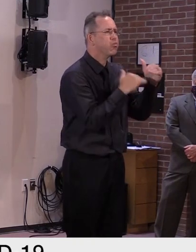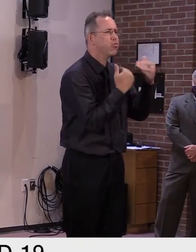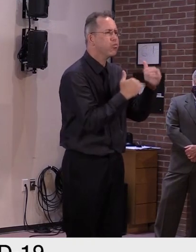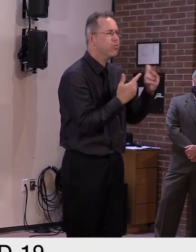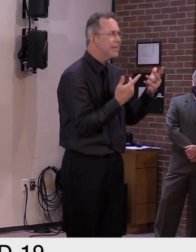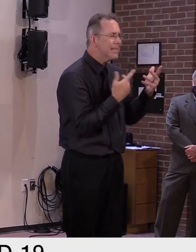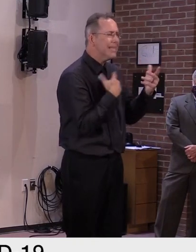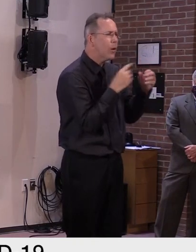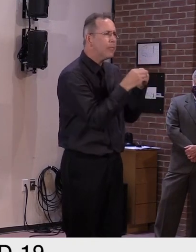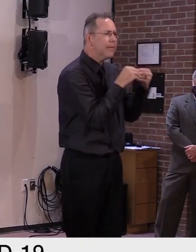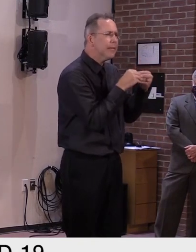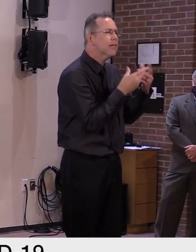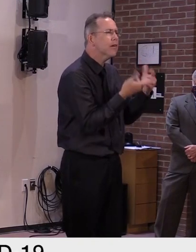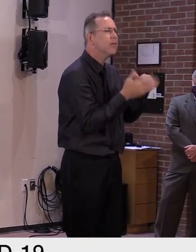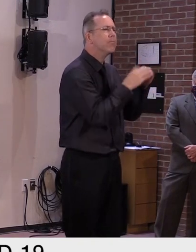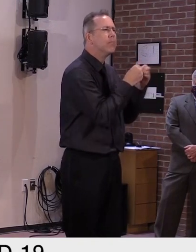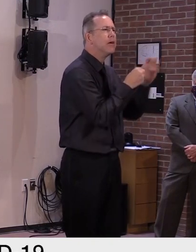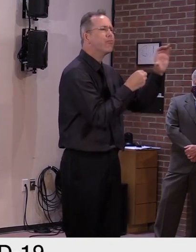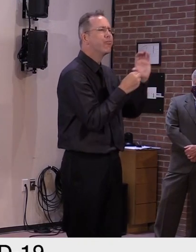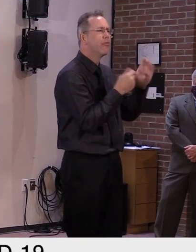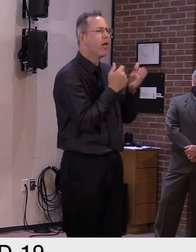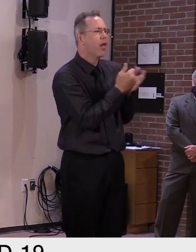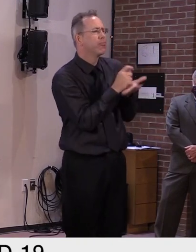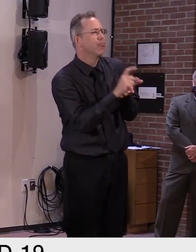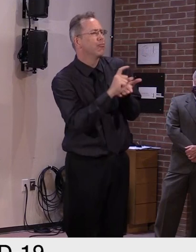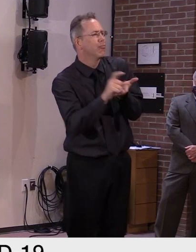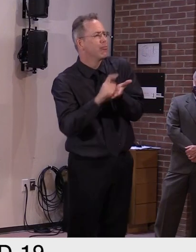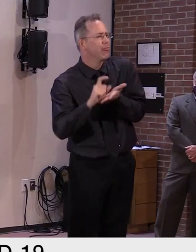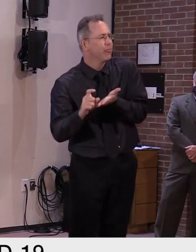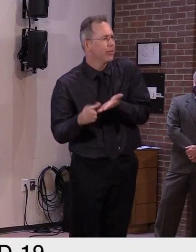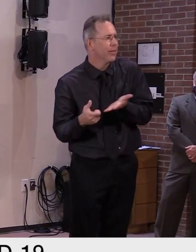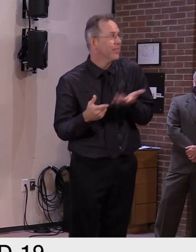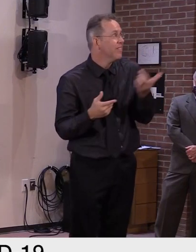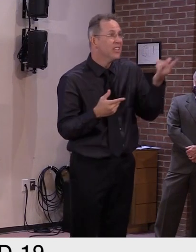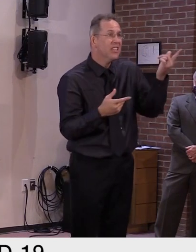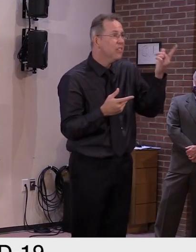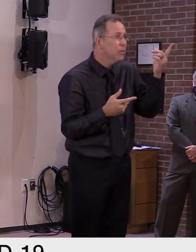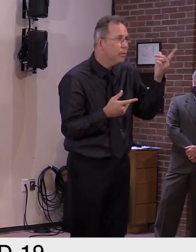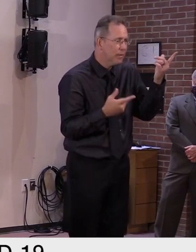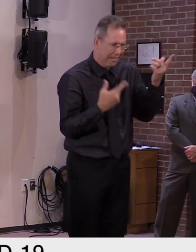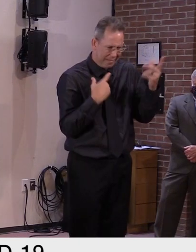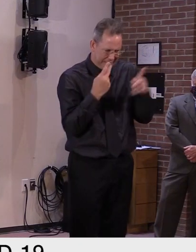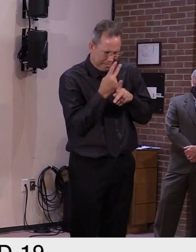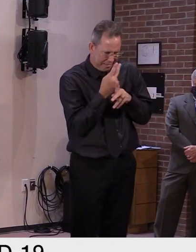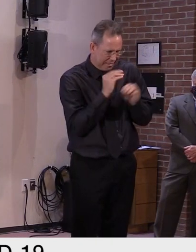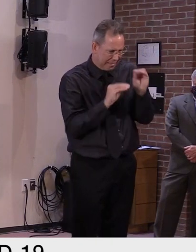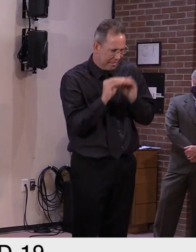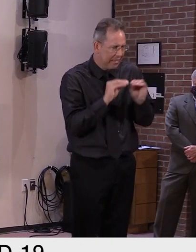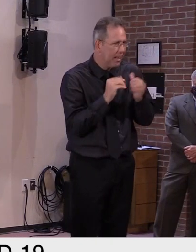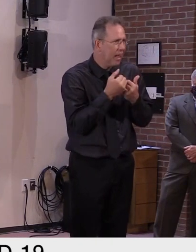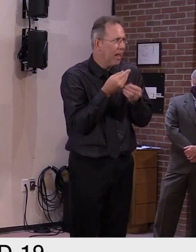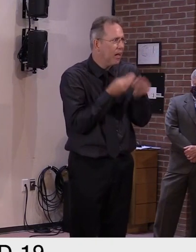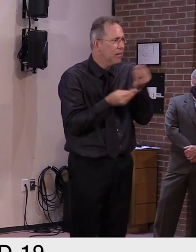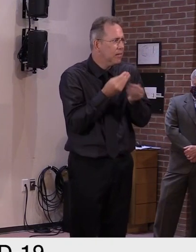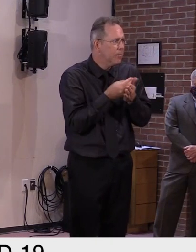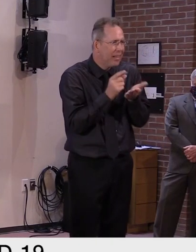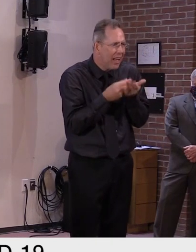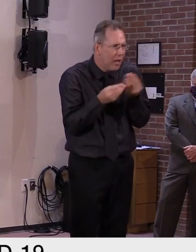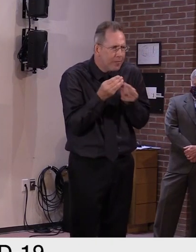to try and determine whether there's any excess funding that we can redirect to businesses over the next 3 to 4 weeks.